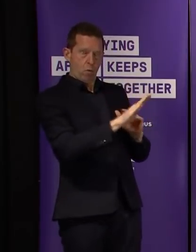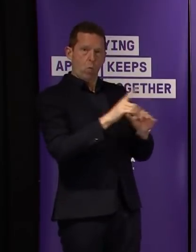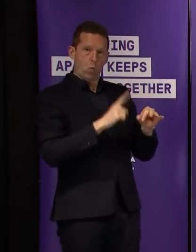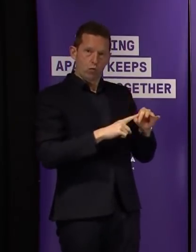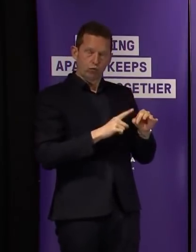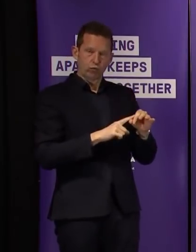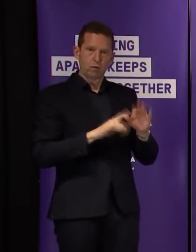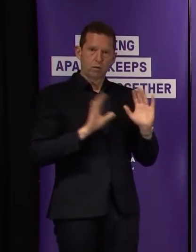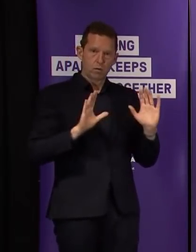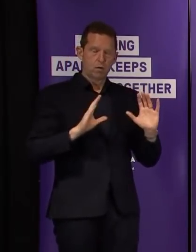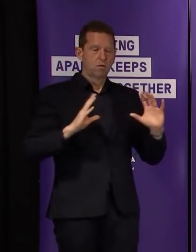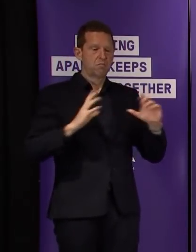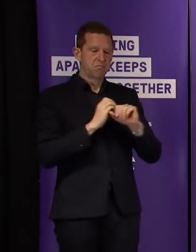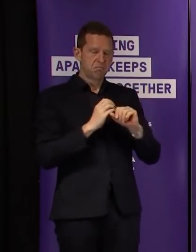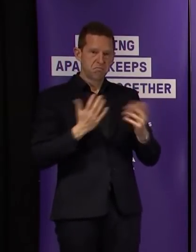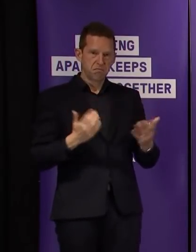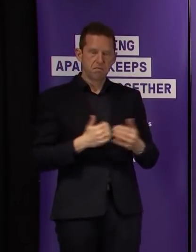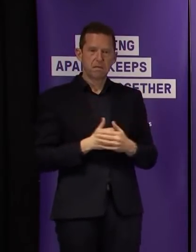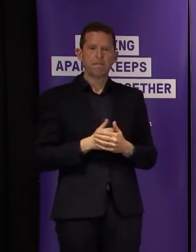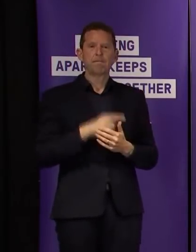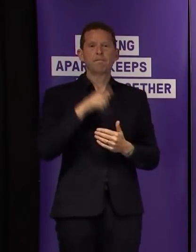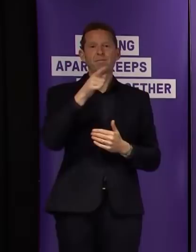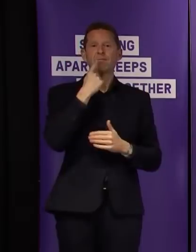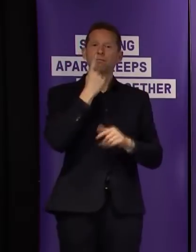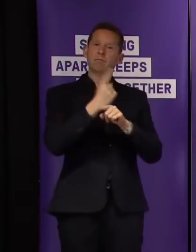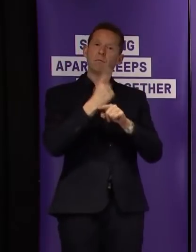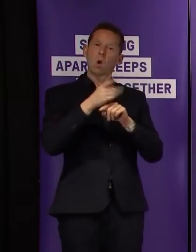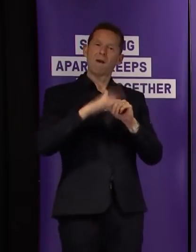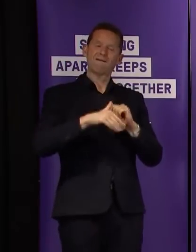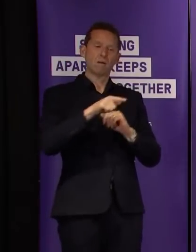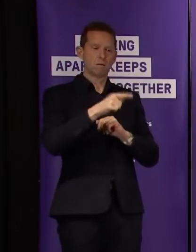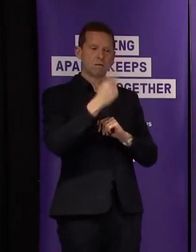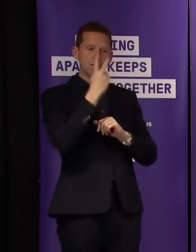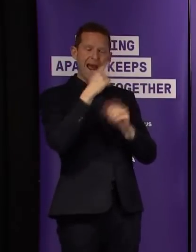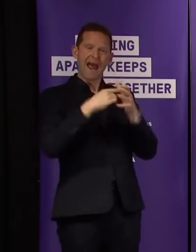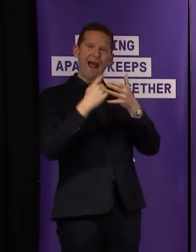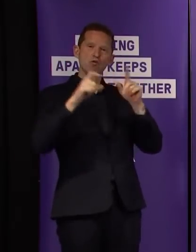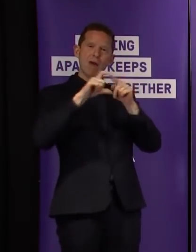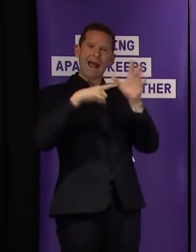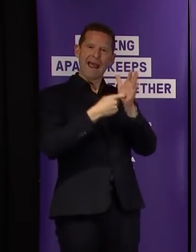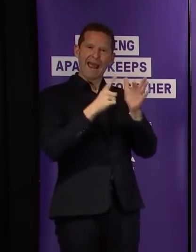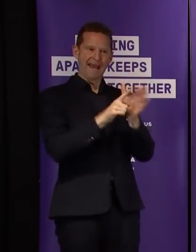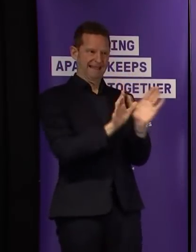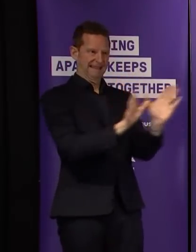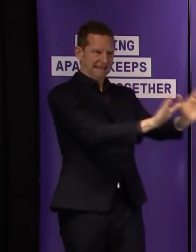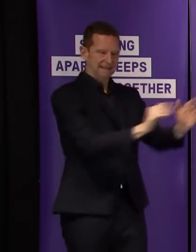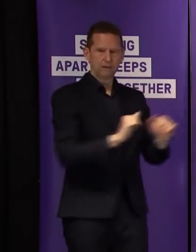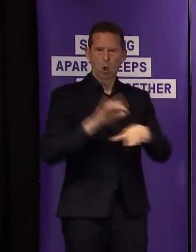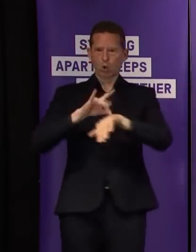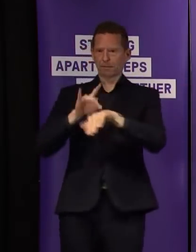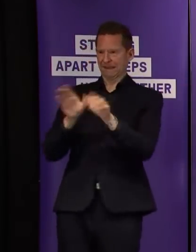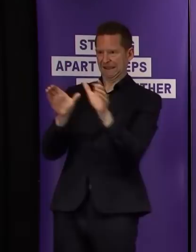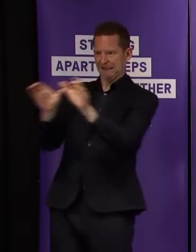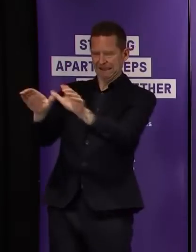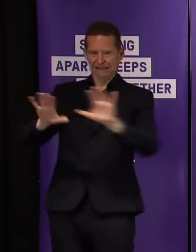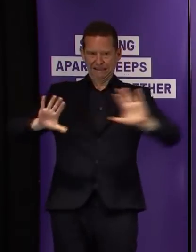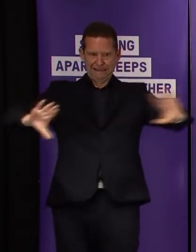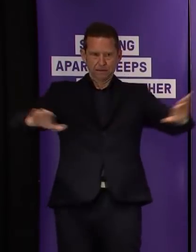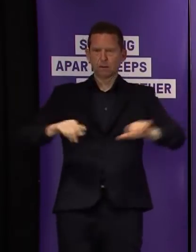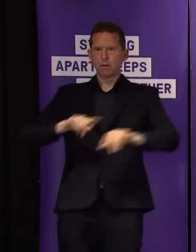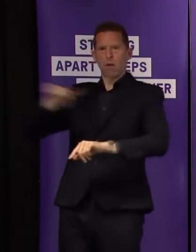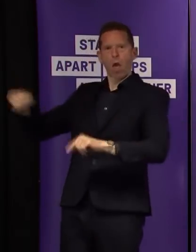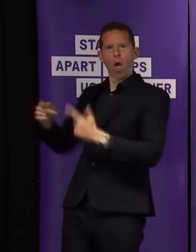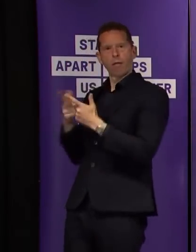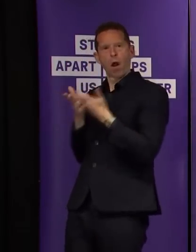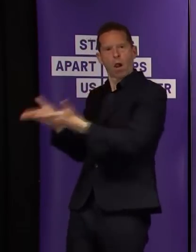if this was simply, okay, just ring fence aged care, just ring fence hospitals, and we can let everything open up, well then of course